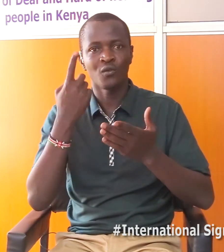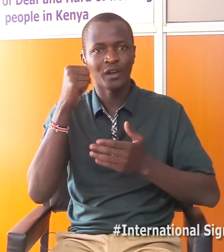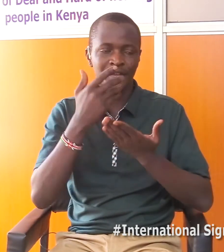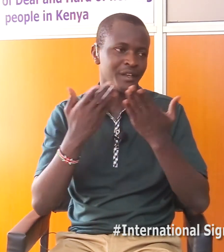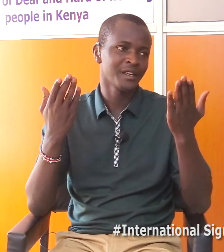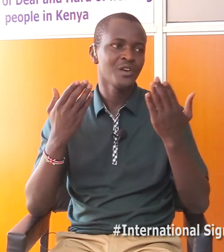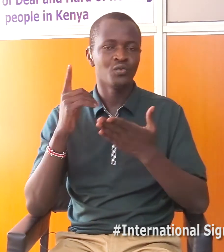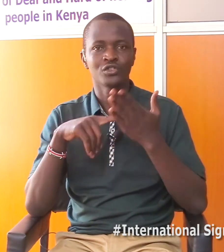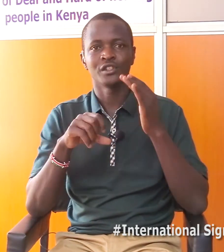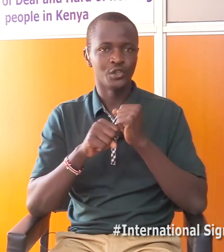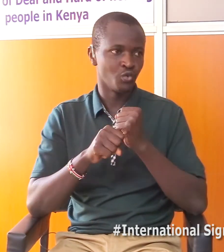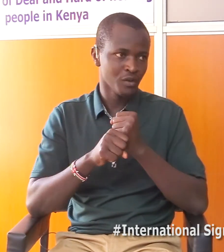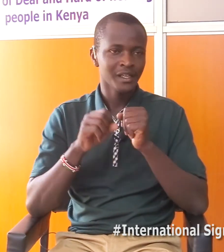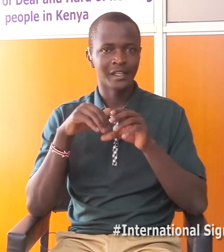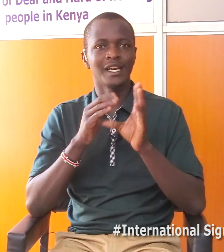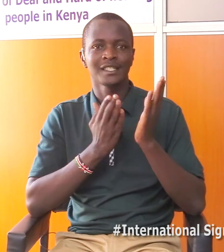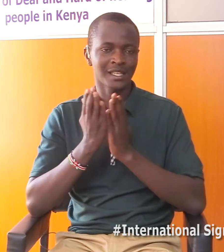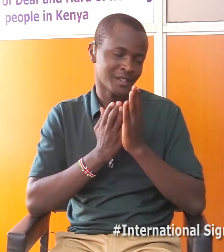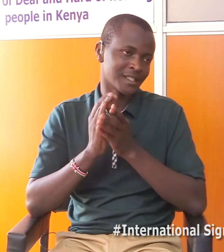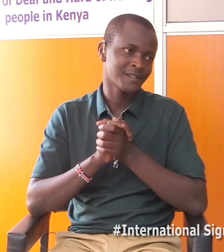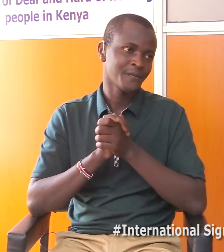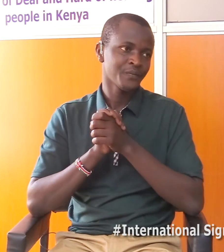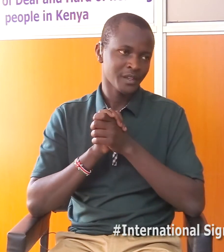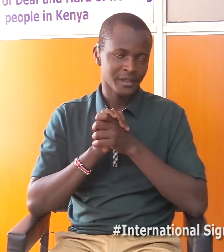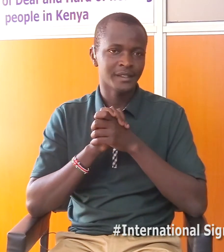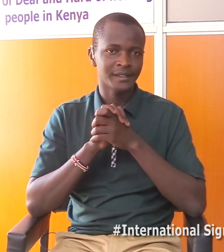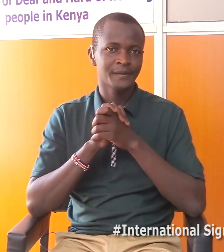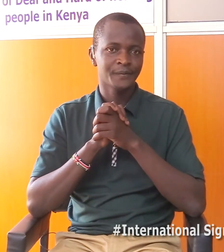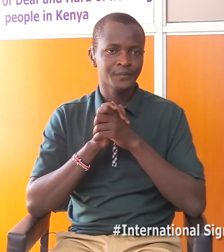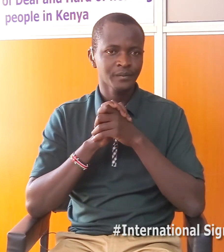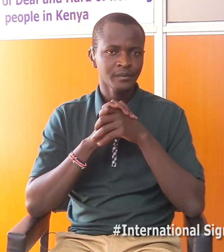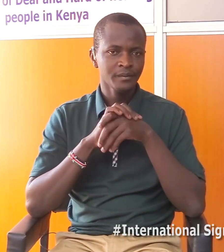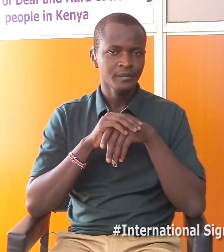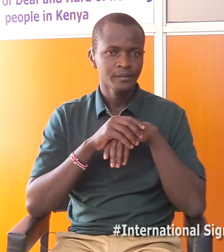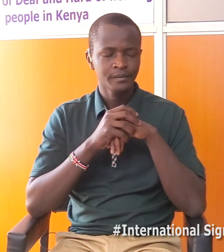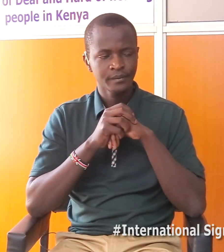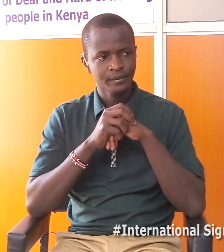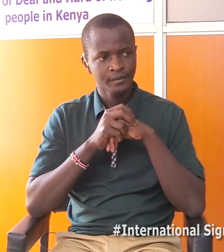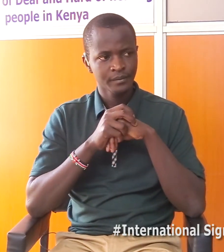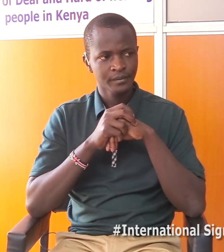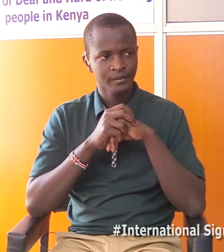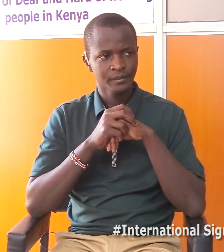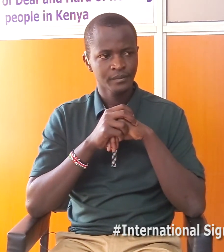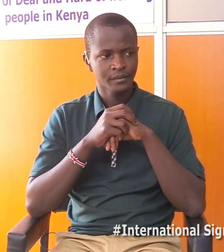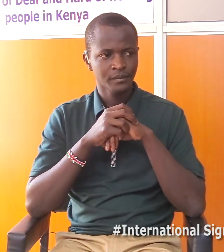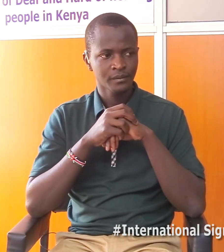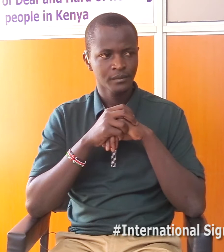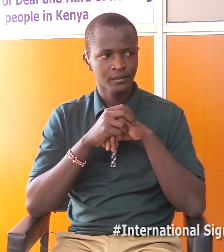devolution in 2013. Sign language is vital to the growth and development of the deaf individual and critical to the